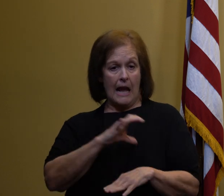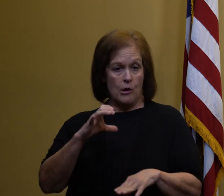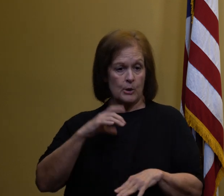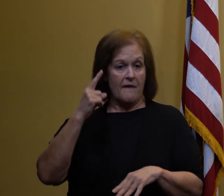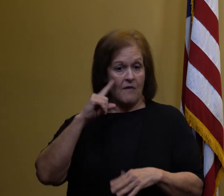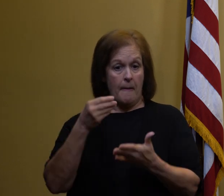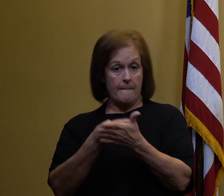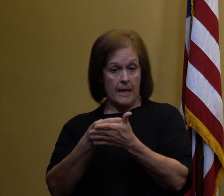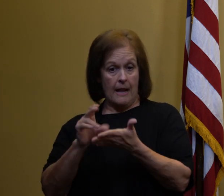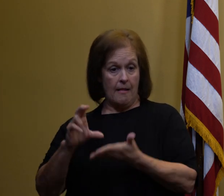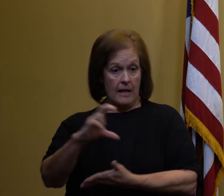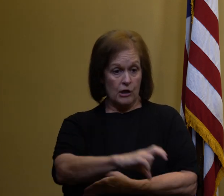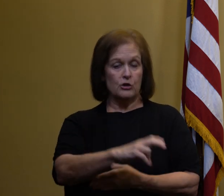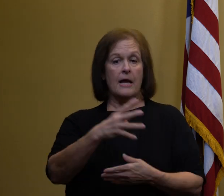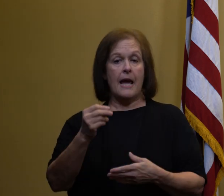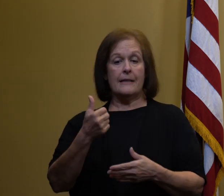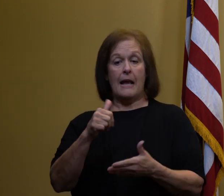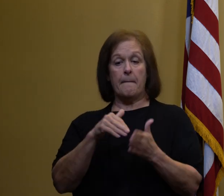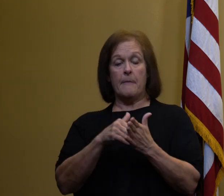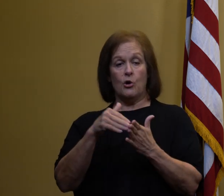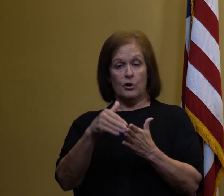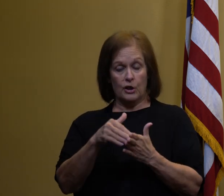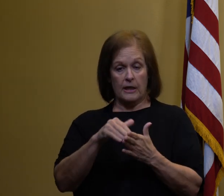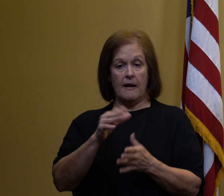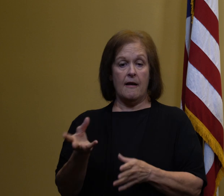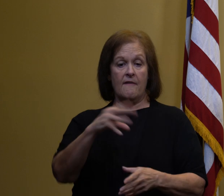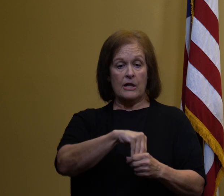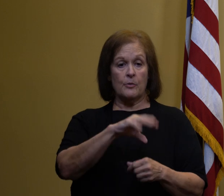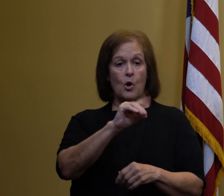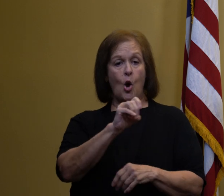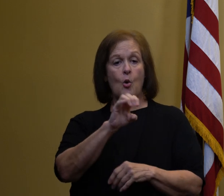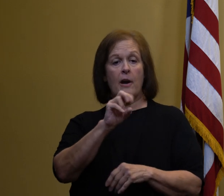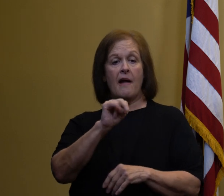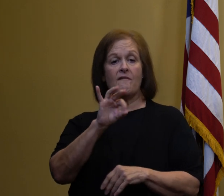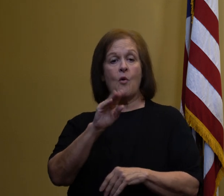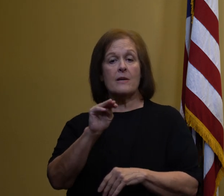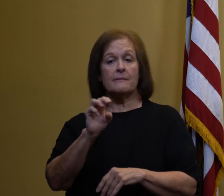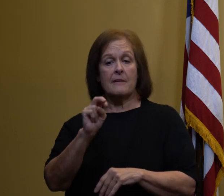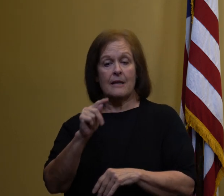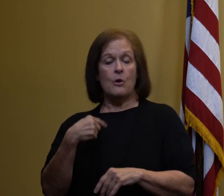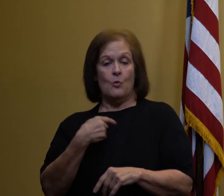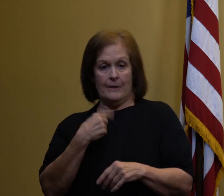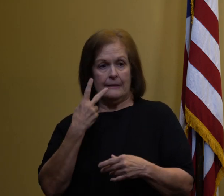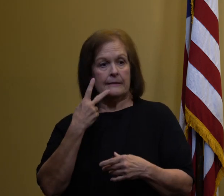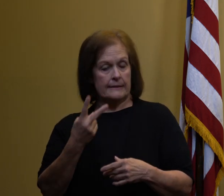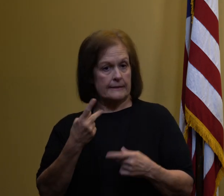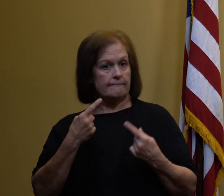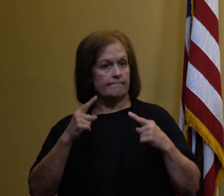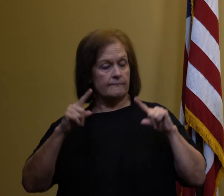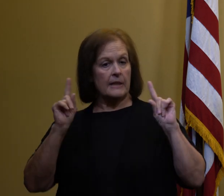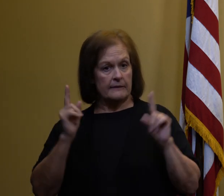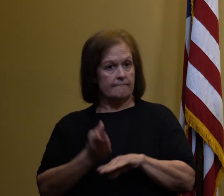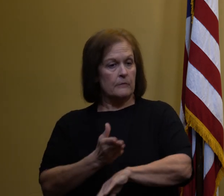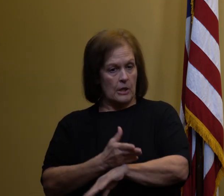budget allocations, and of course $10 million invested in code enforcement, and we're seeing the results of that, and